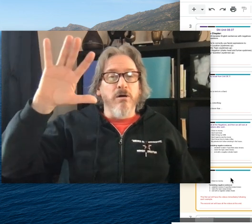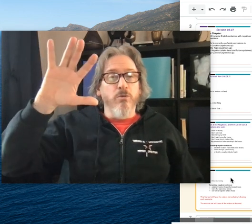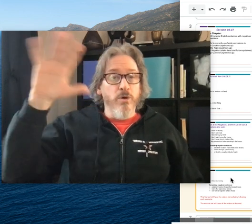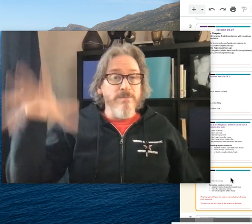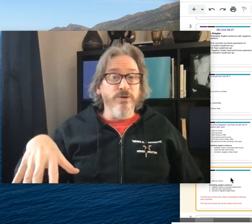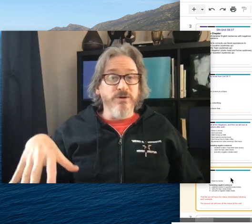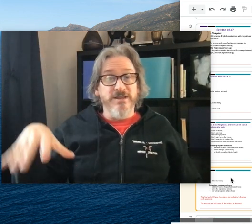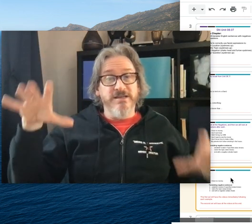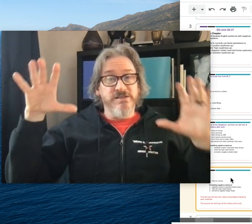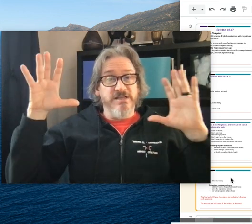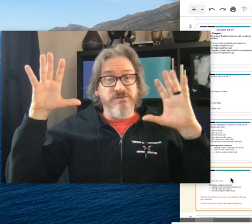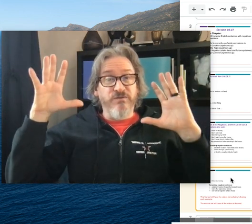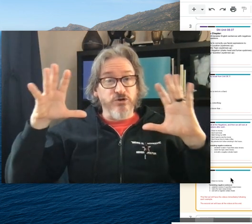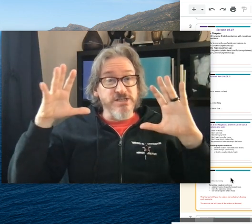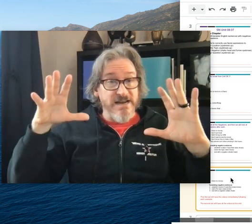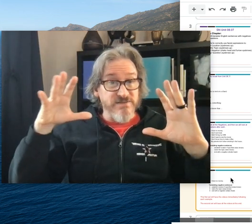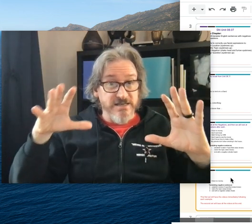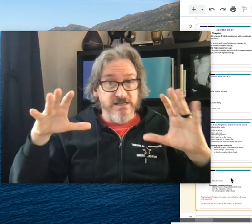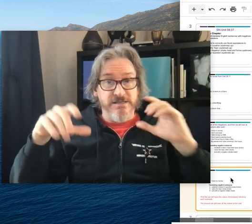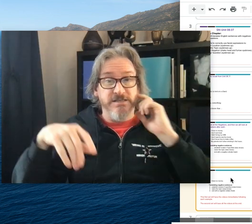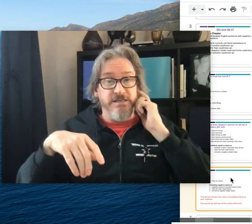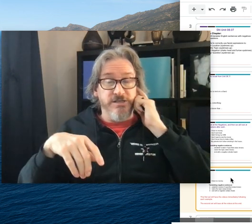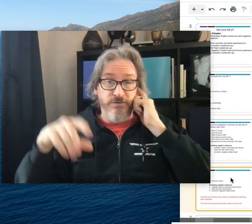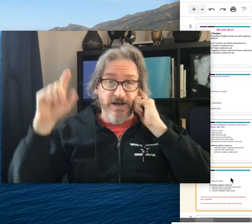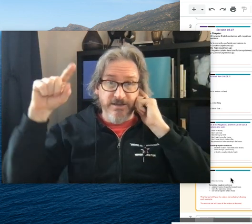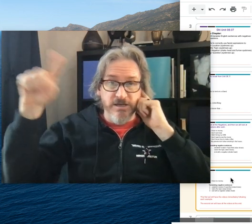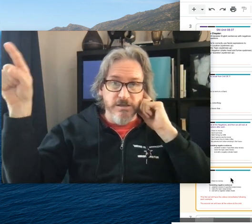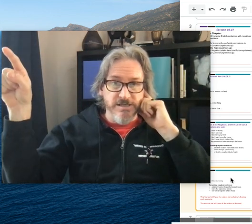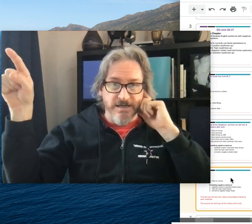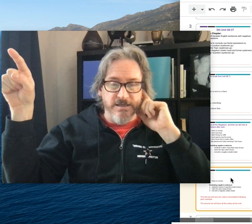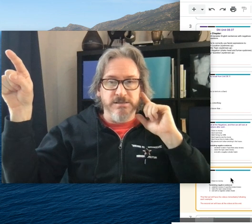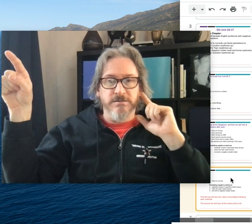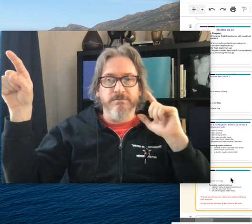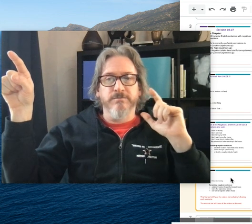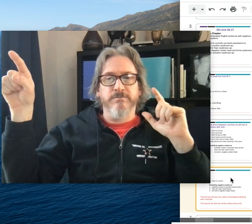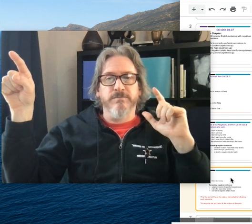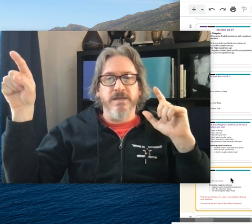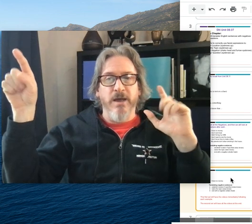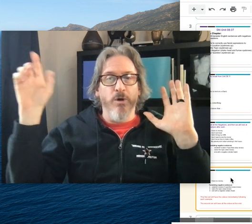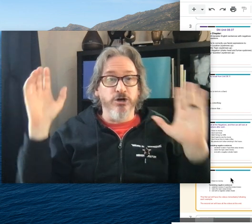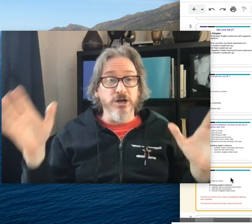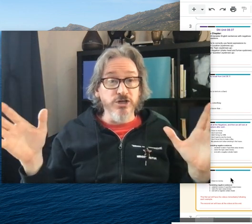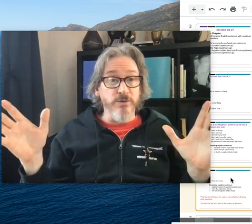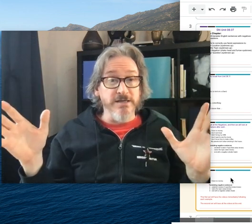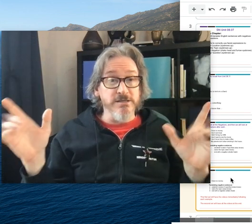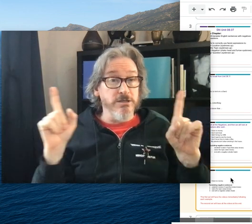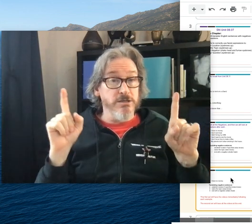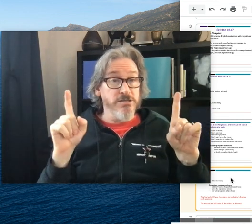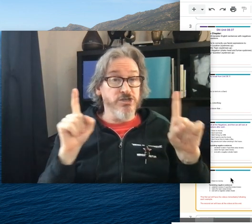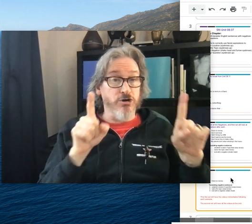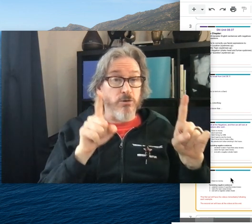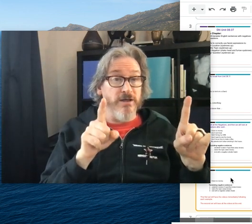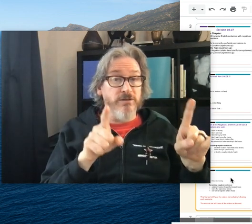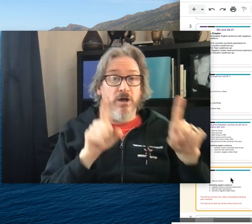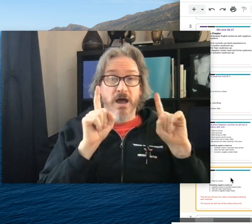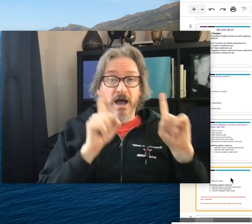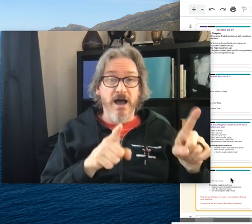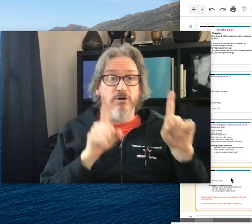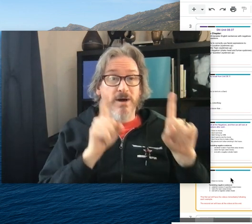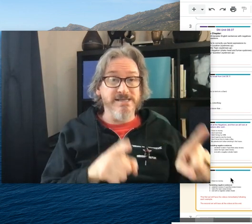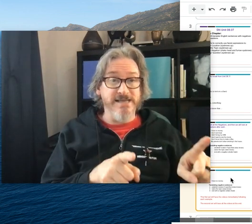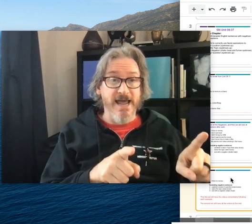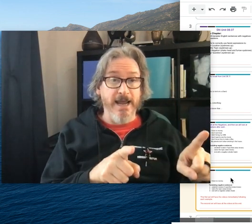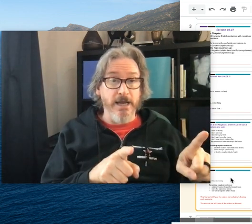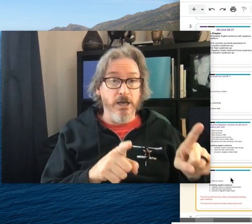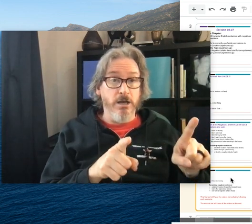So what I'm doing with this first set of sentences is, you've got the sentence, and what you're going to do is start with,